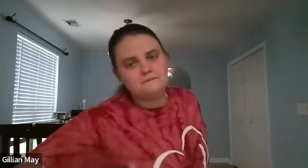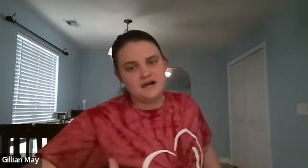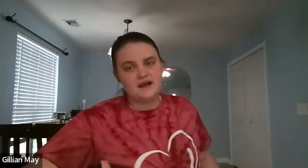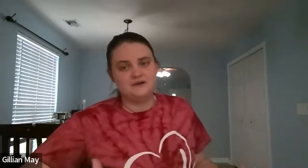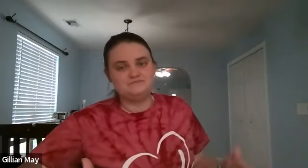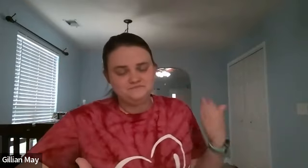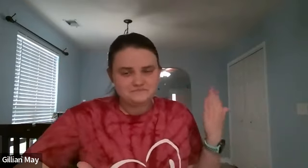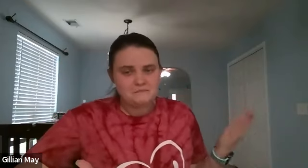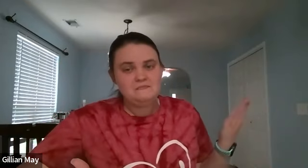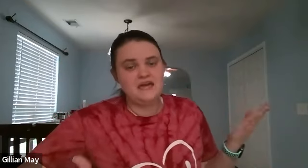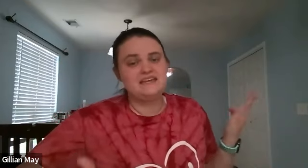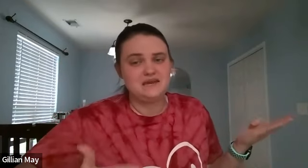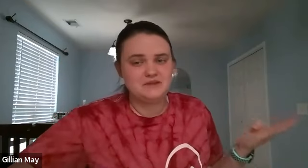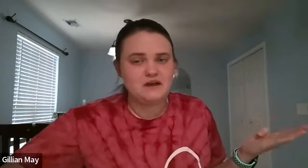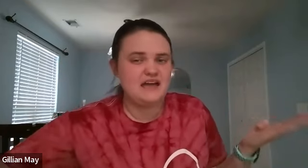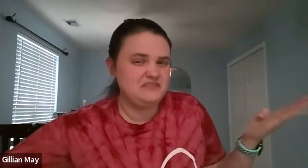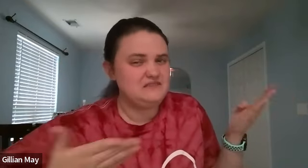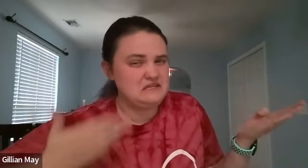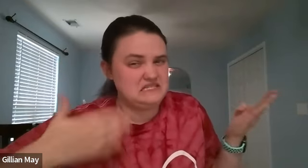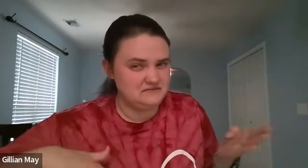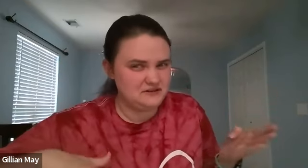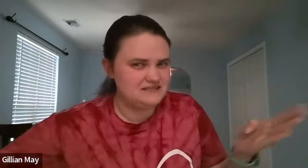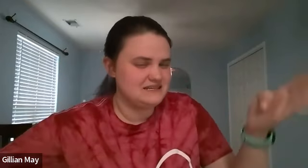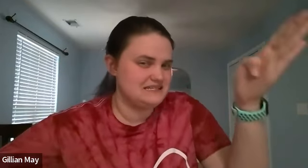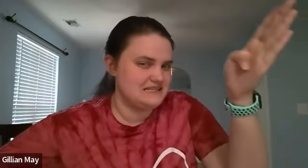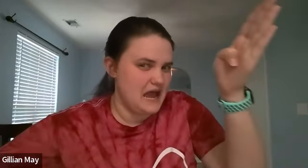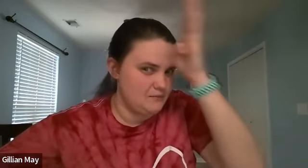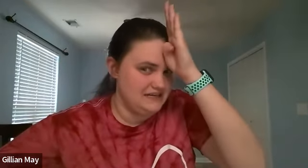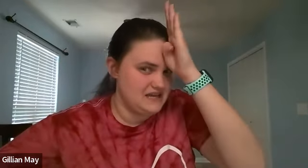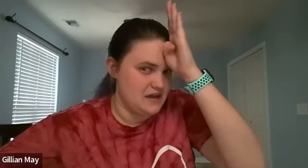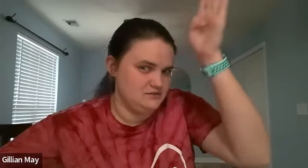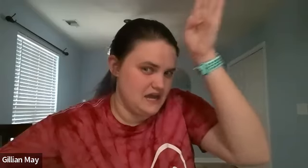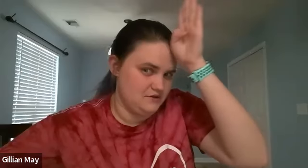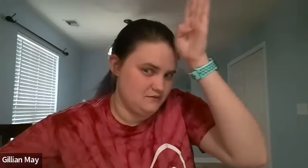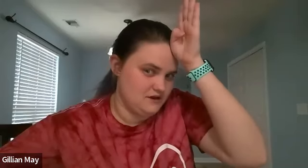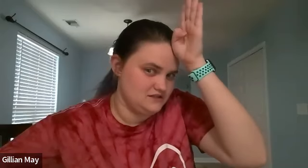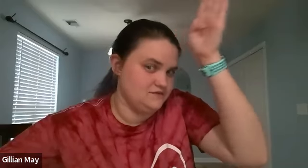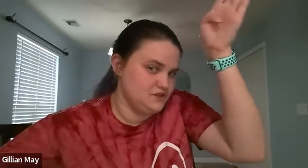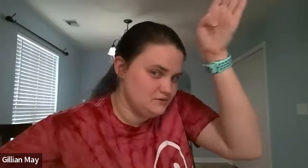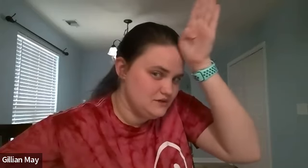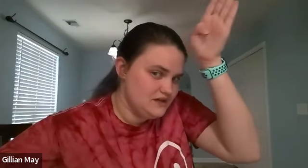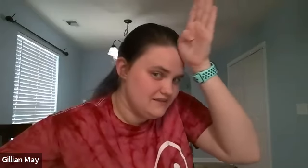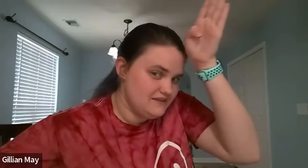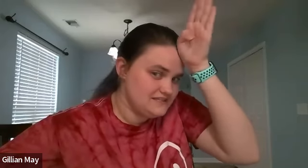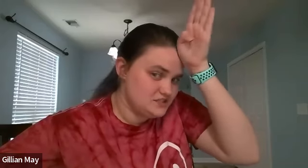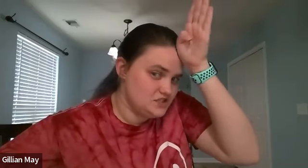But that can be one. I think the difference is how many times you tap your forehead. So if you do this, it's